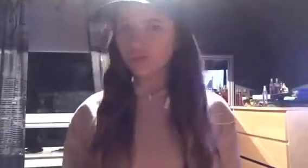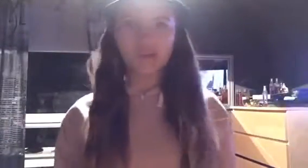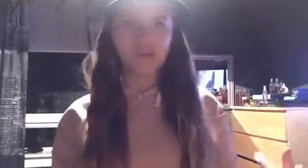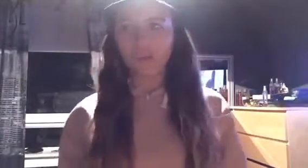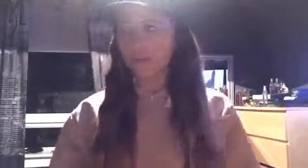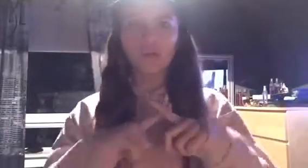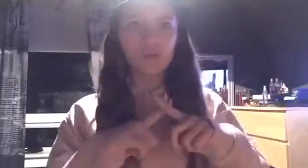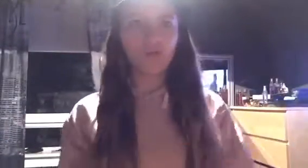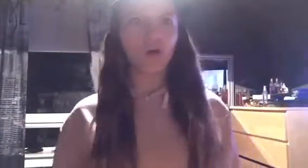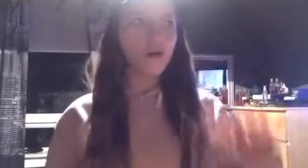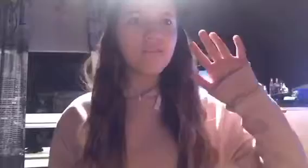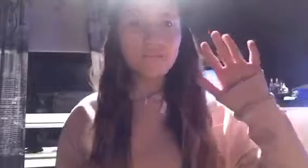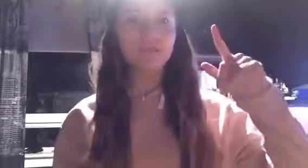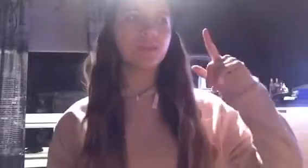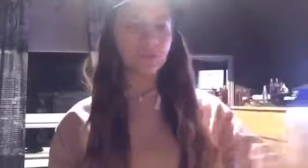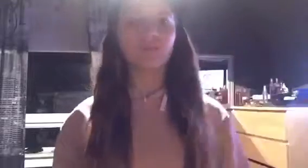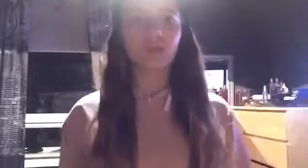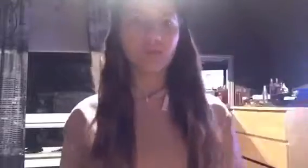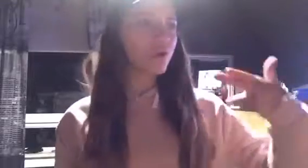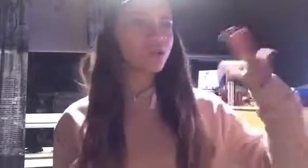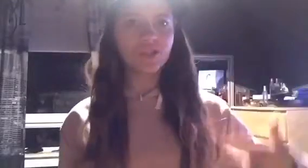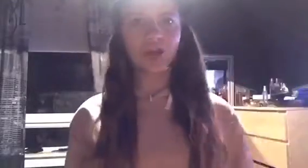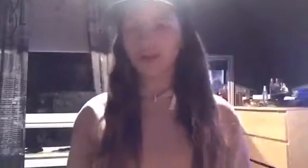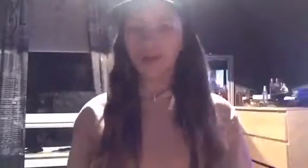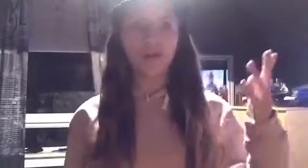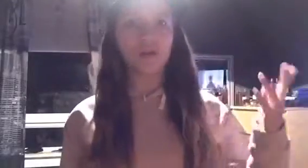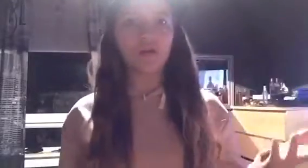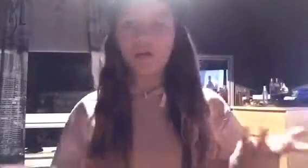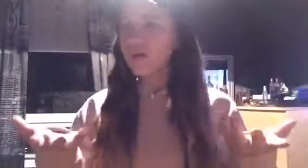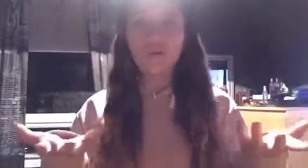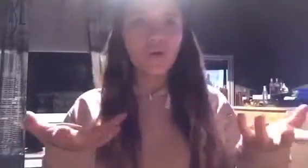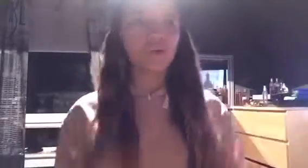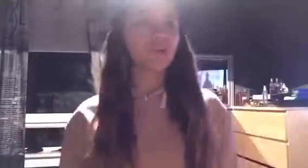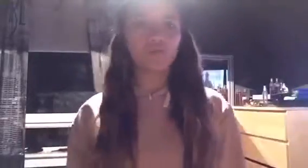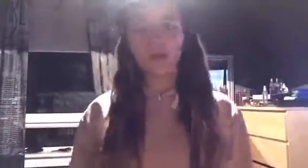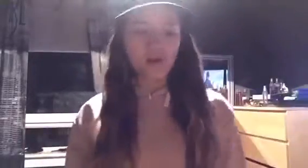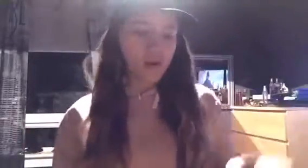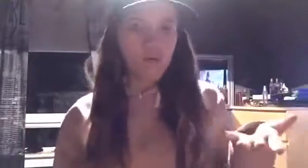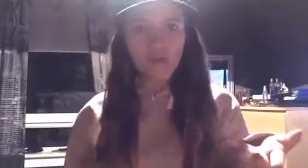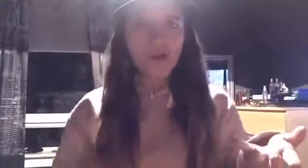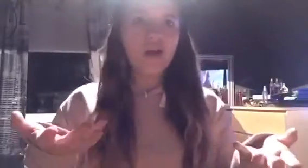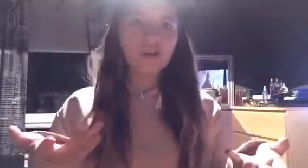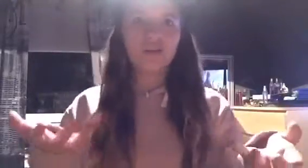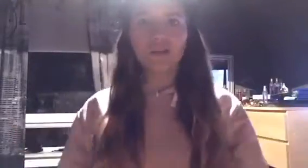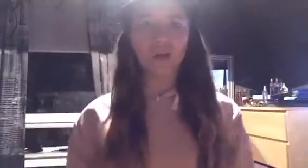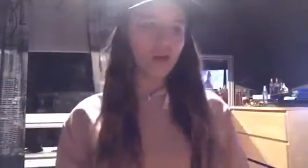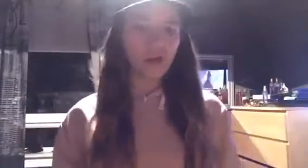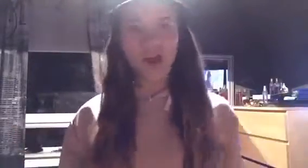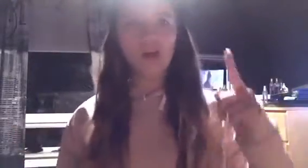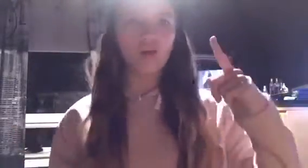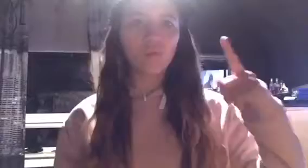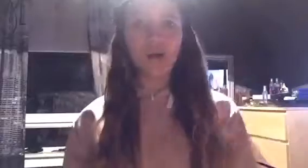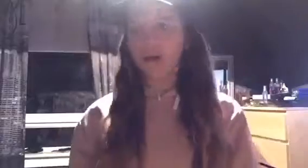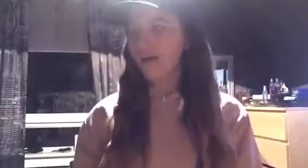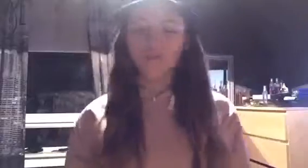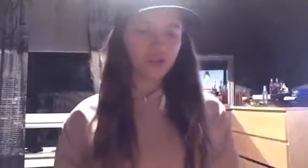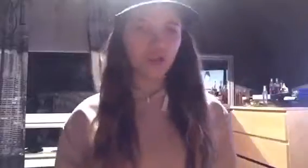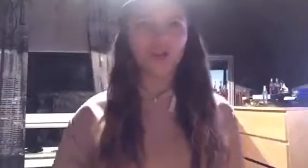yeah, something went wrong. 50 plus people shot dead and gone. Where is humanity? Where has it gone? How can one have so much